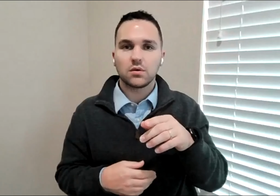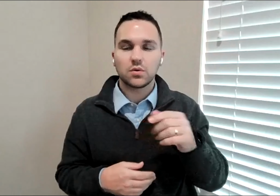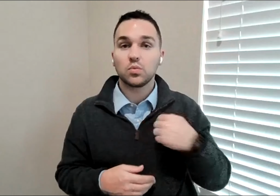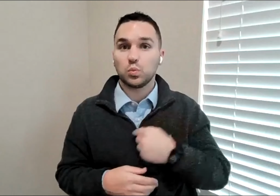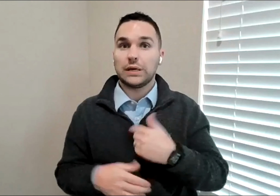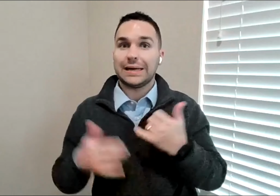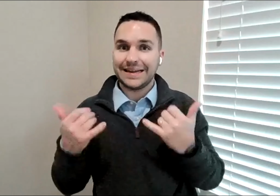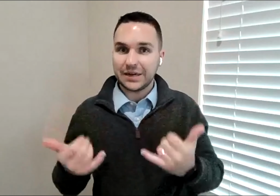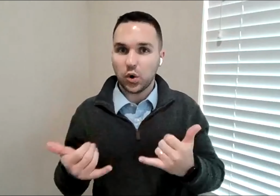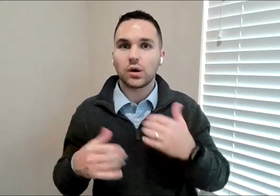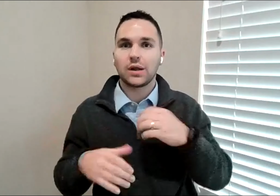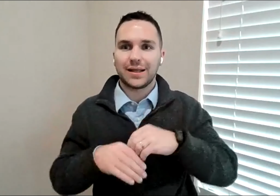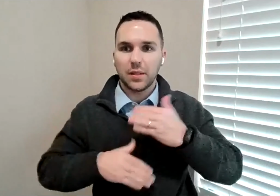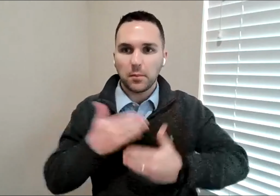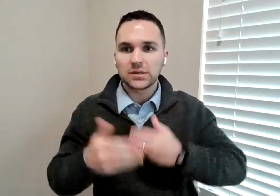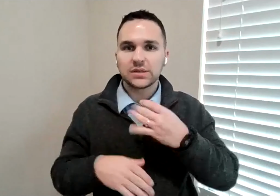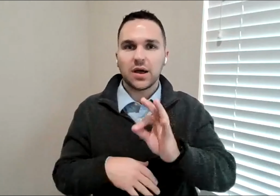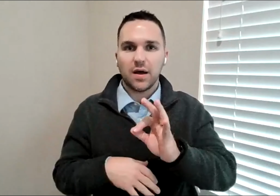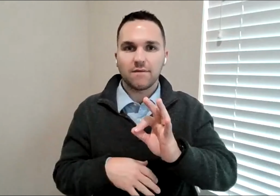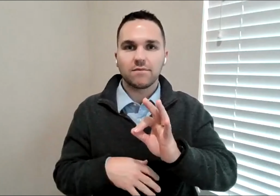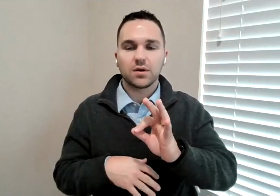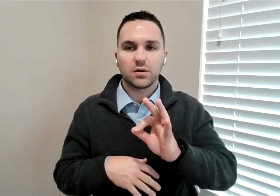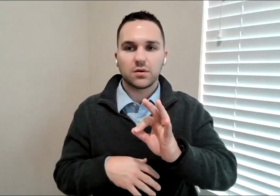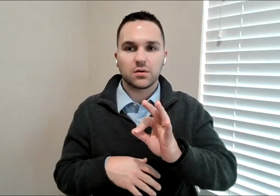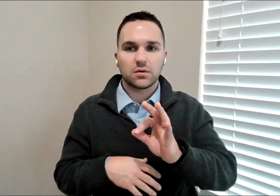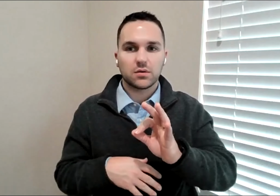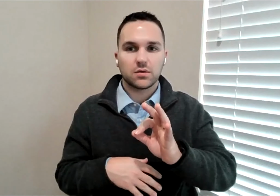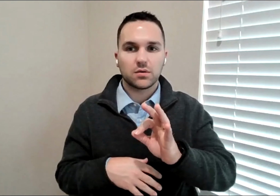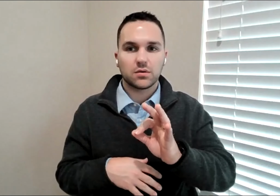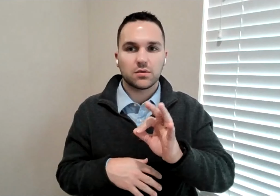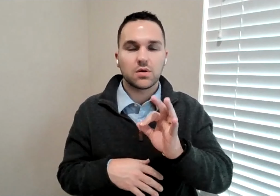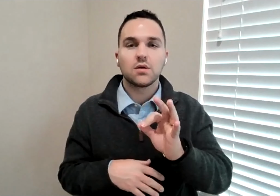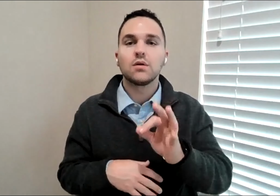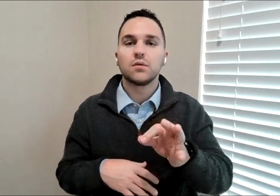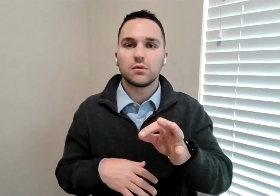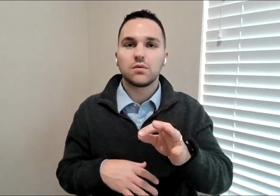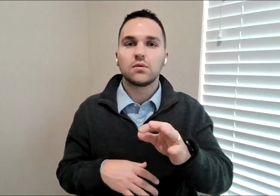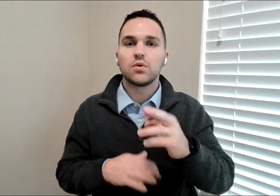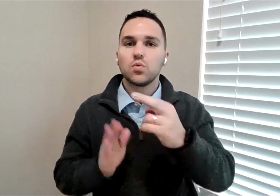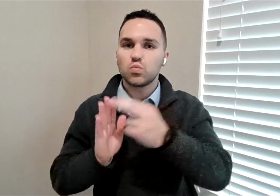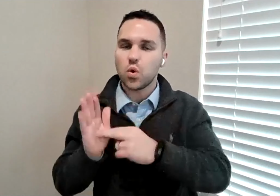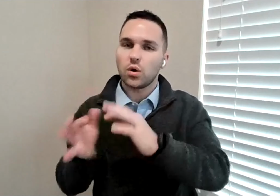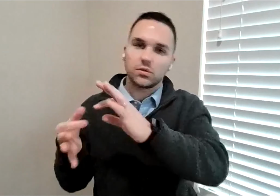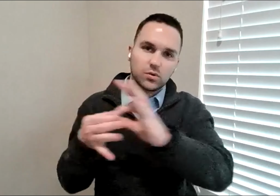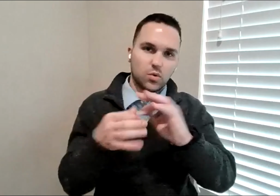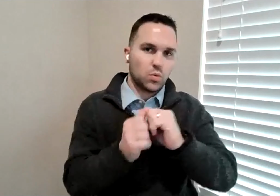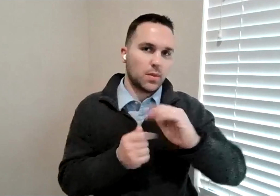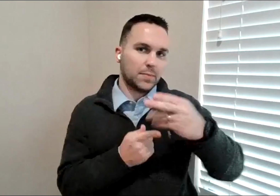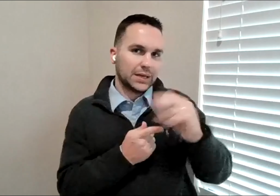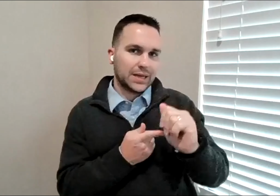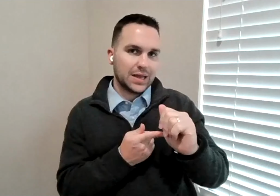currently in the process of promulgating rules related to behavioral health entities. So that's chapters